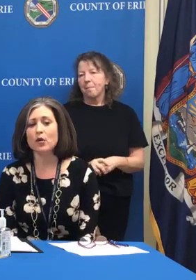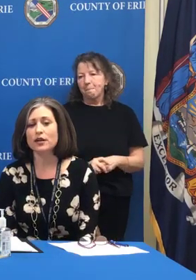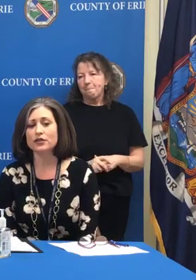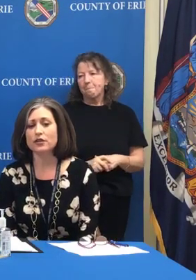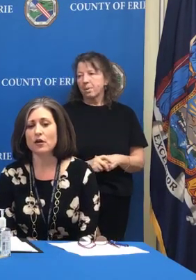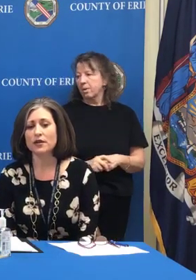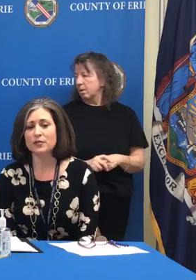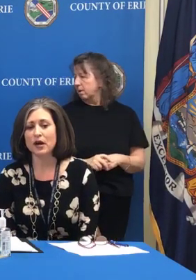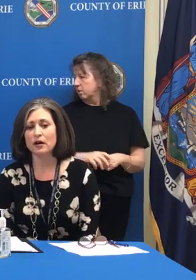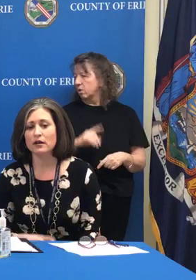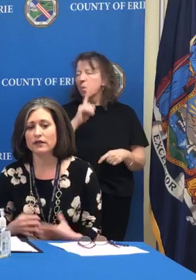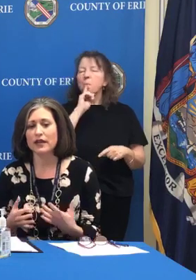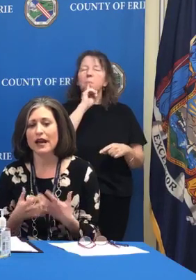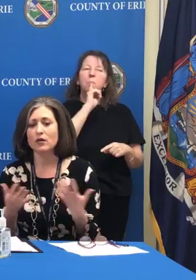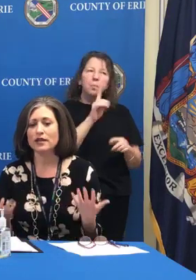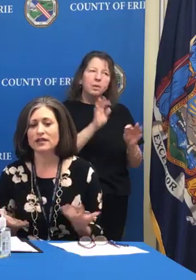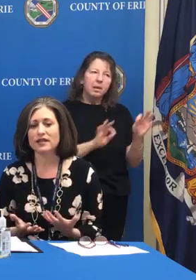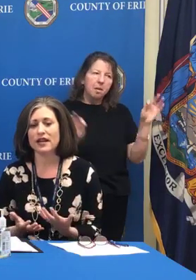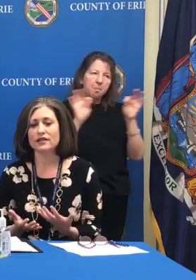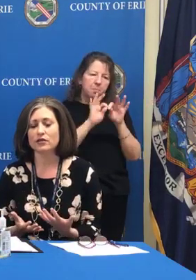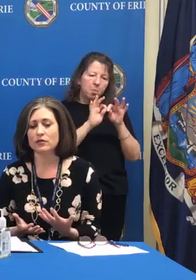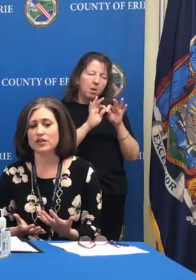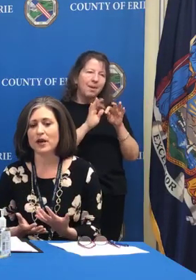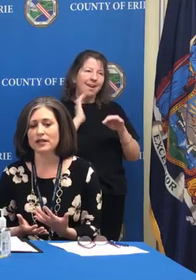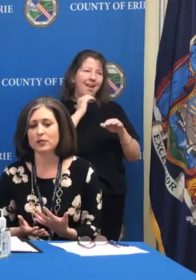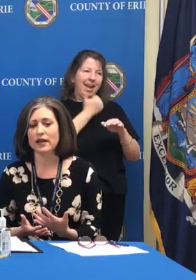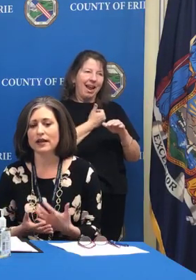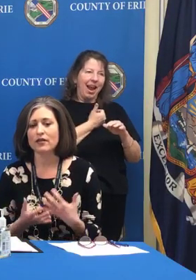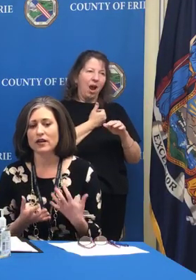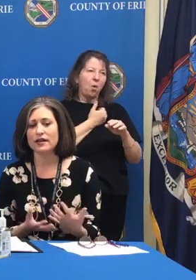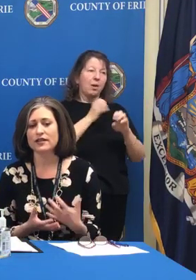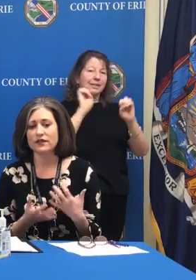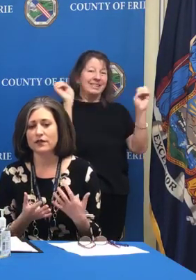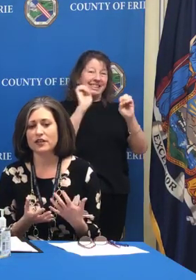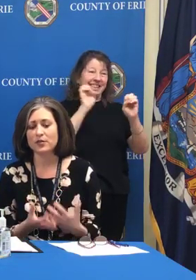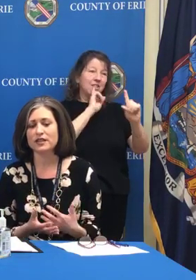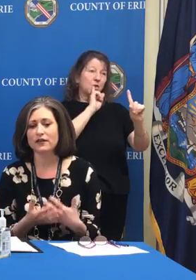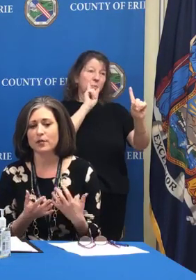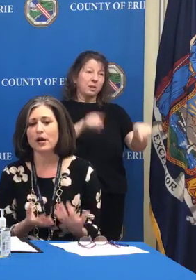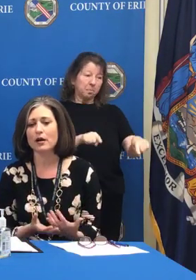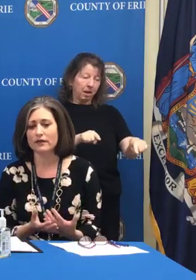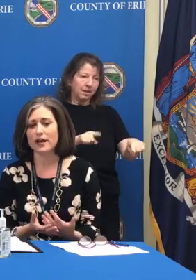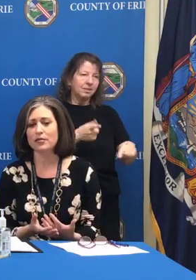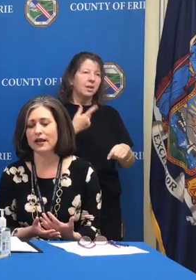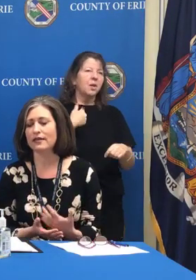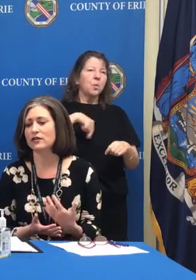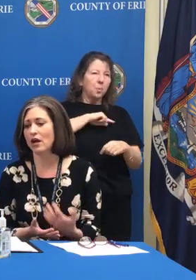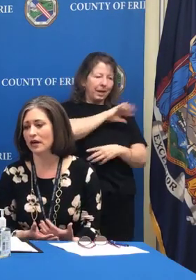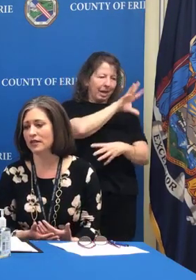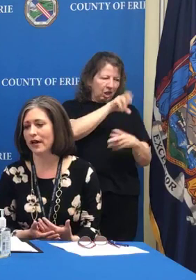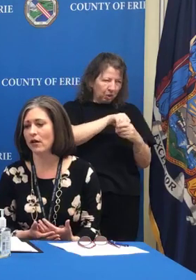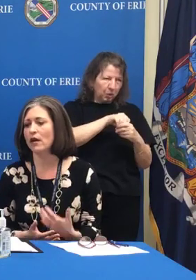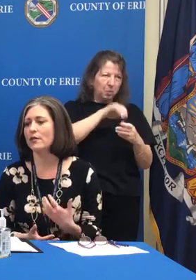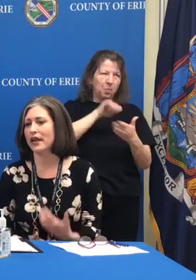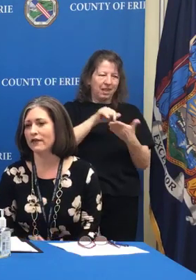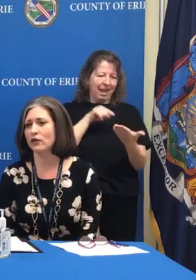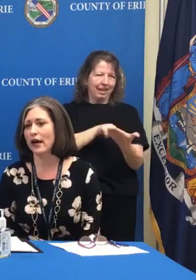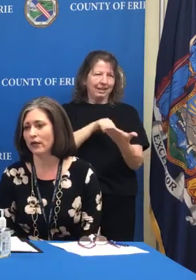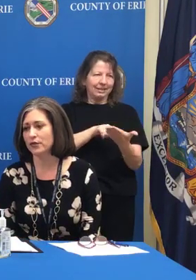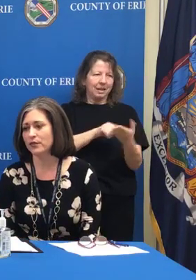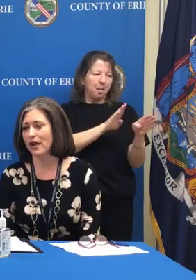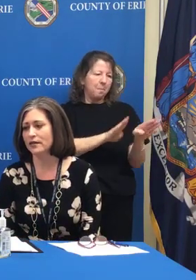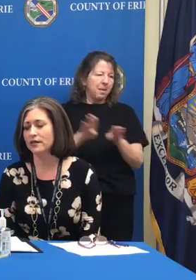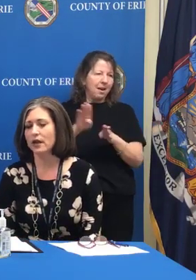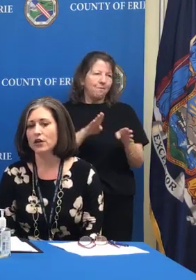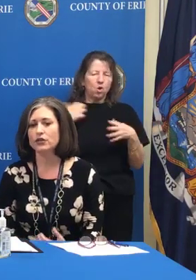what's important to know as part of the county's disaster response plan, there is a specific part of that plan that talks about behavioral